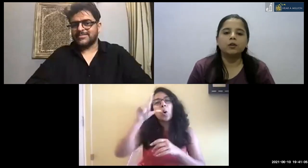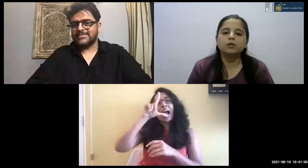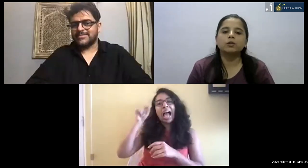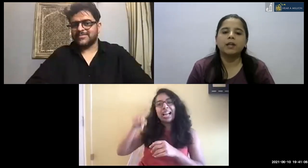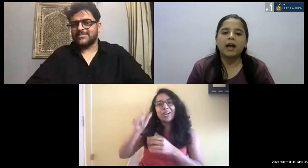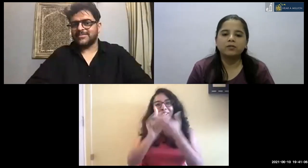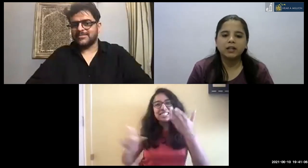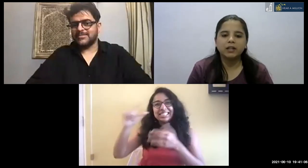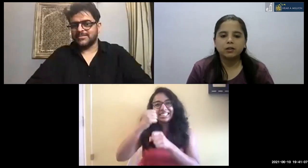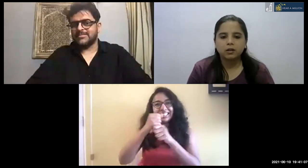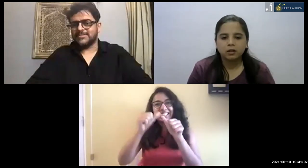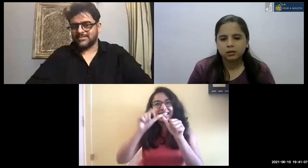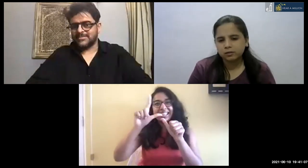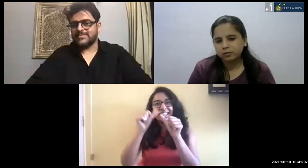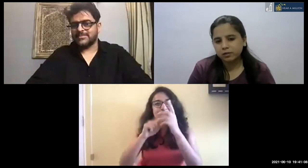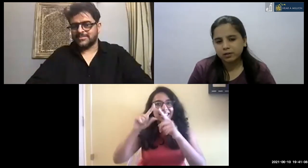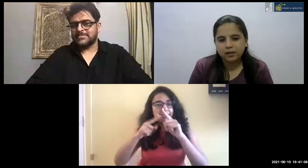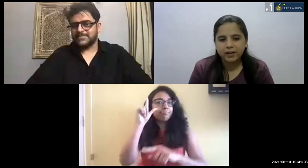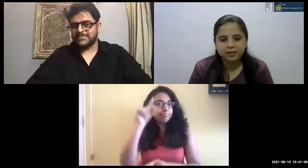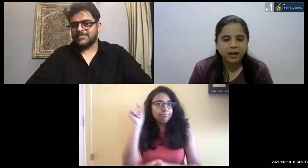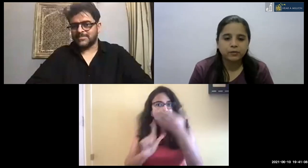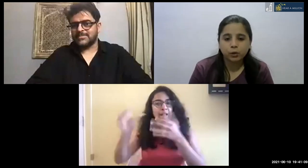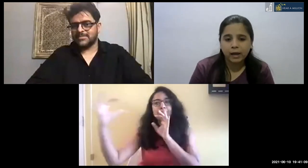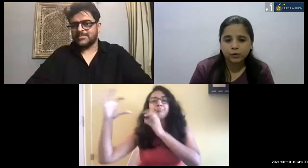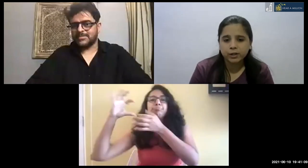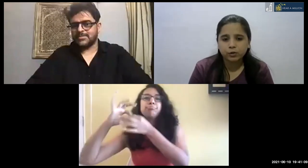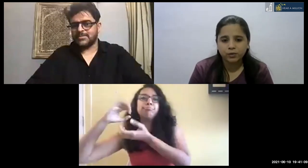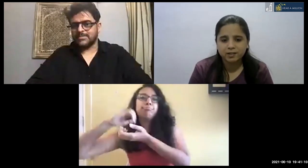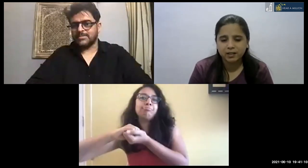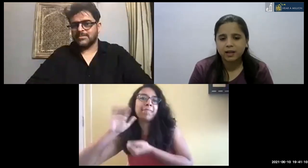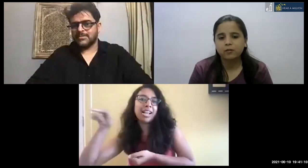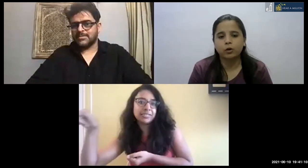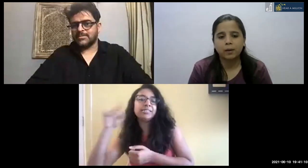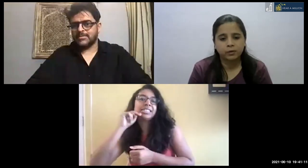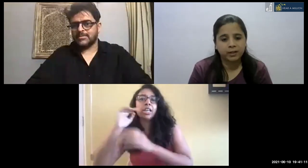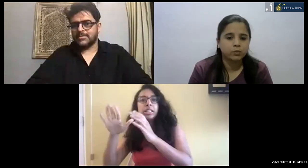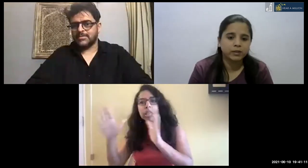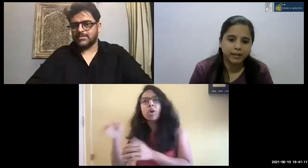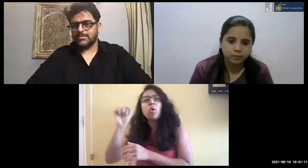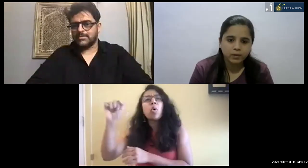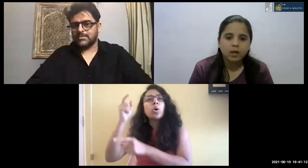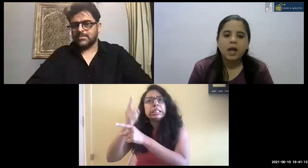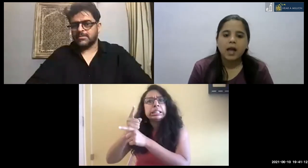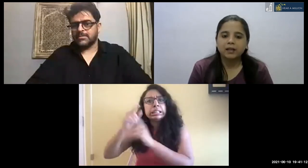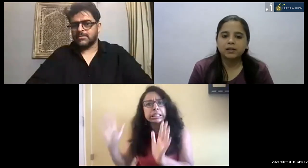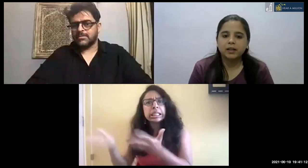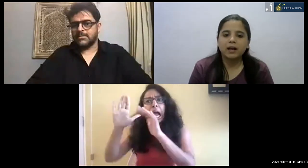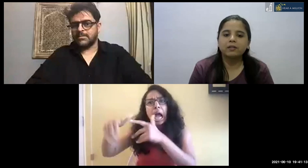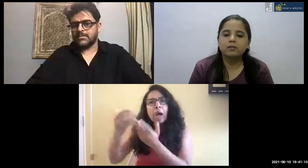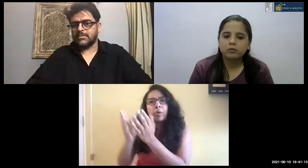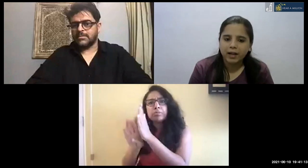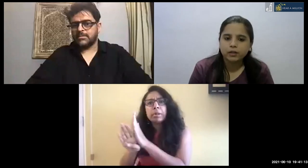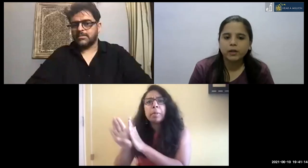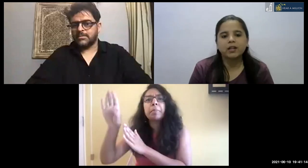And also they have the, likewise, we have the Gallaudet University. They have collaborated with them, and they